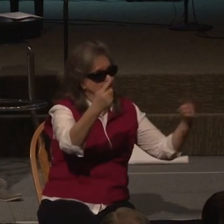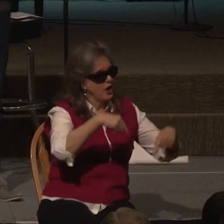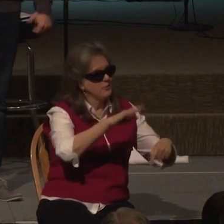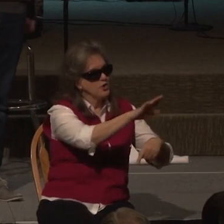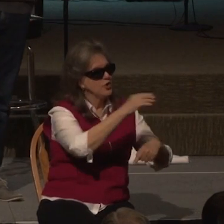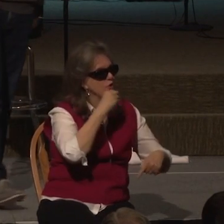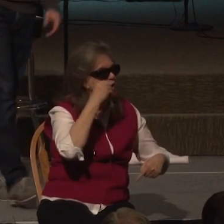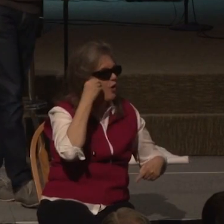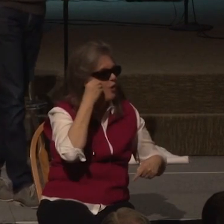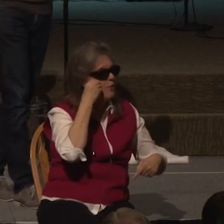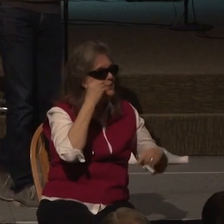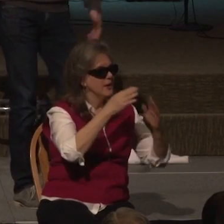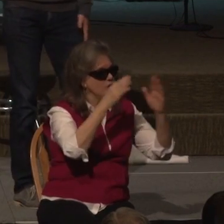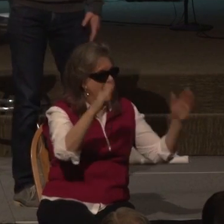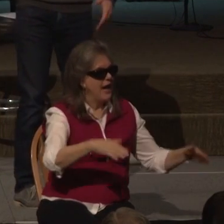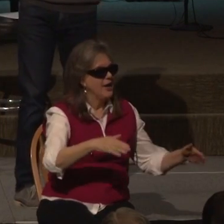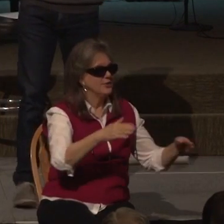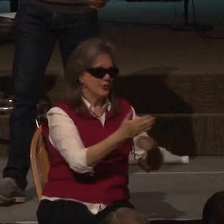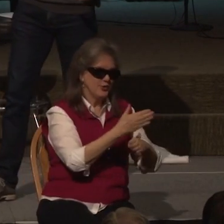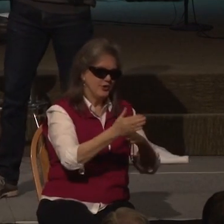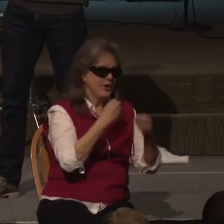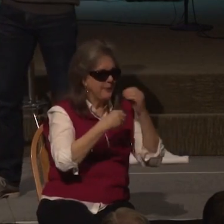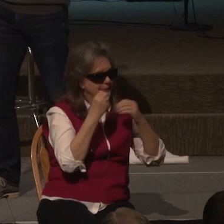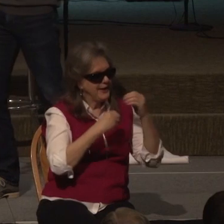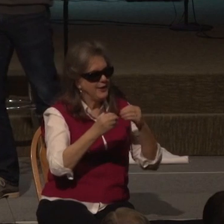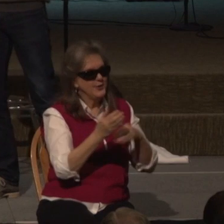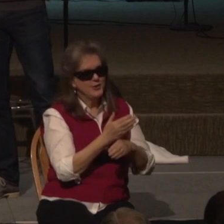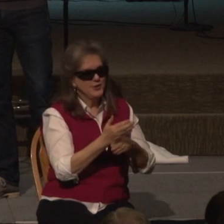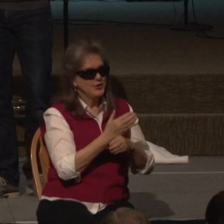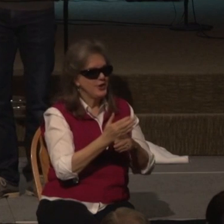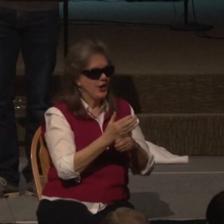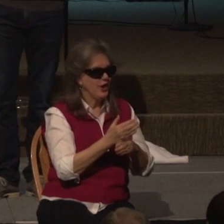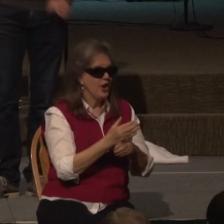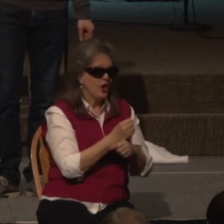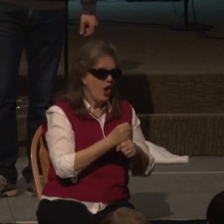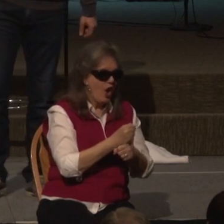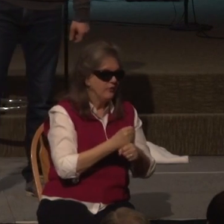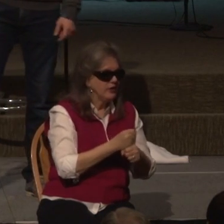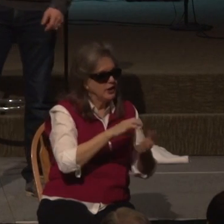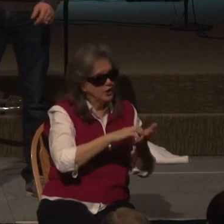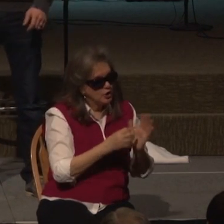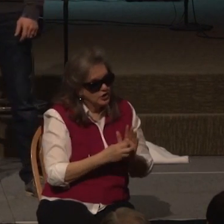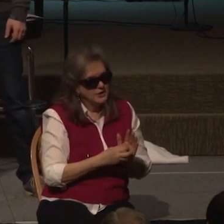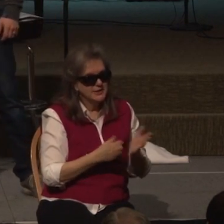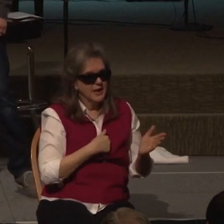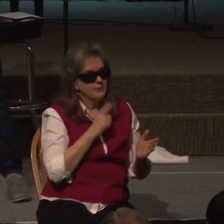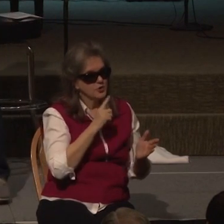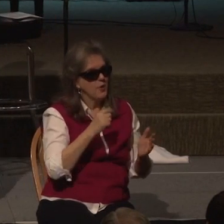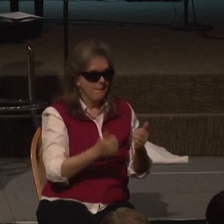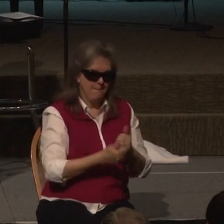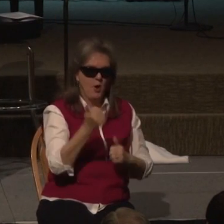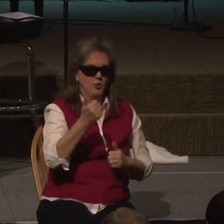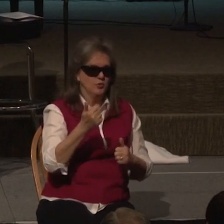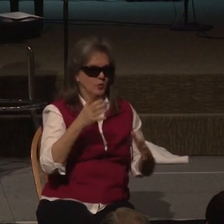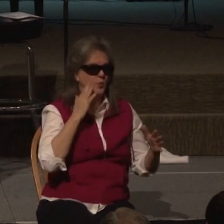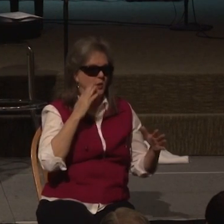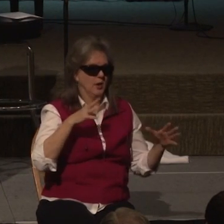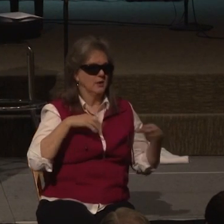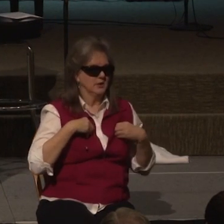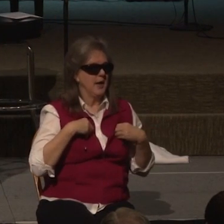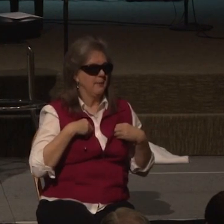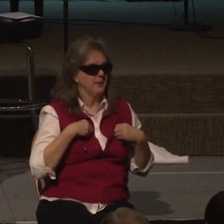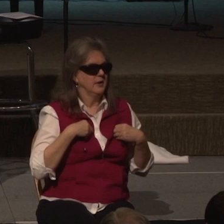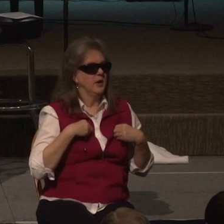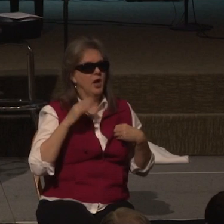to share a meal or have some coffee or cookies, I bet most of them will accept. And